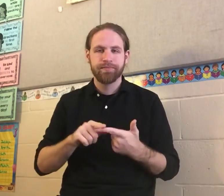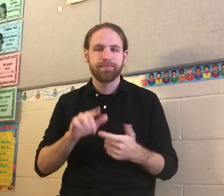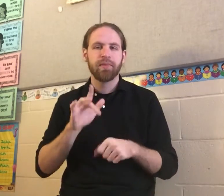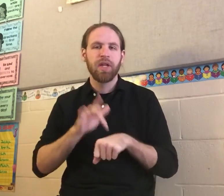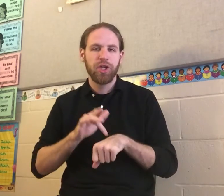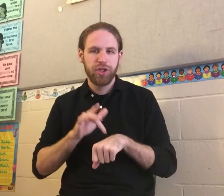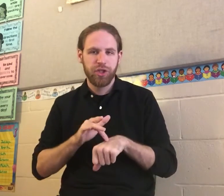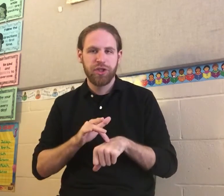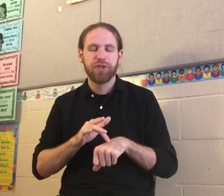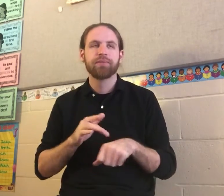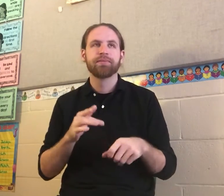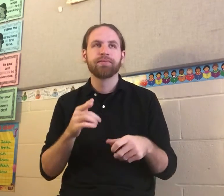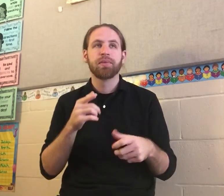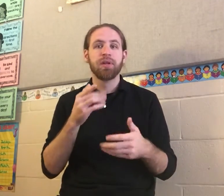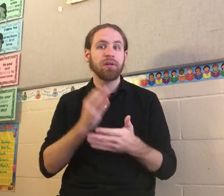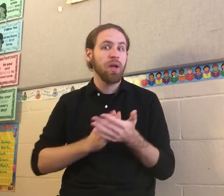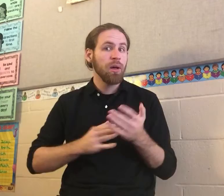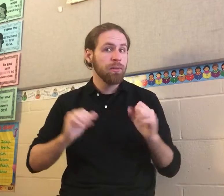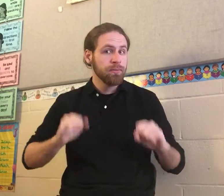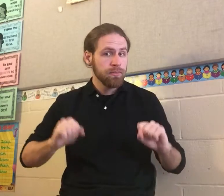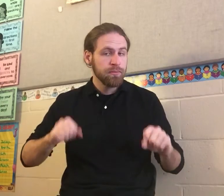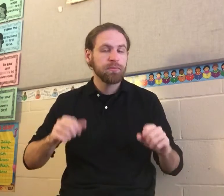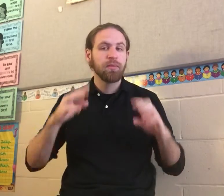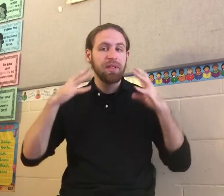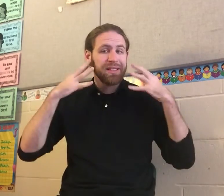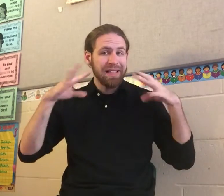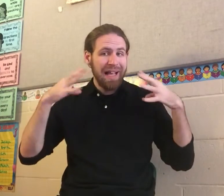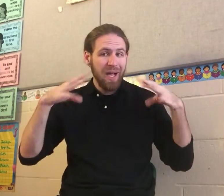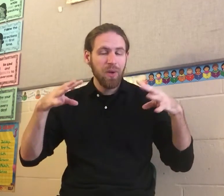although some can pick up sounds or detect movements in the air.